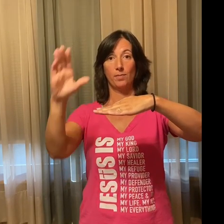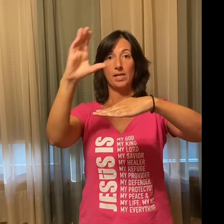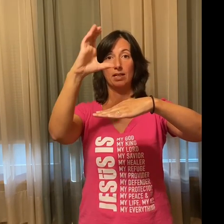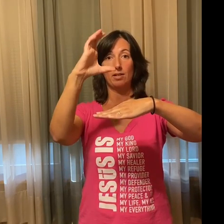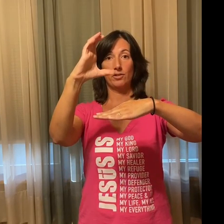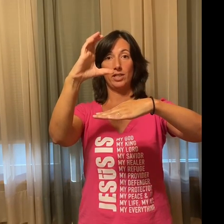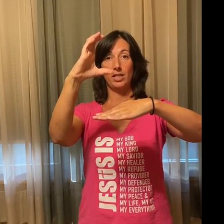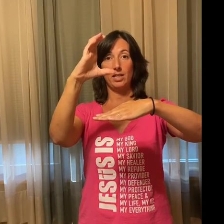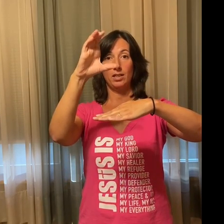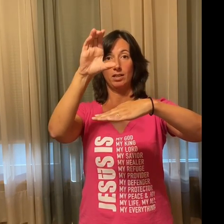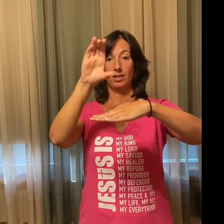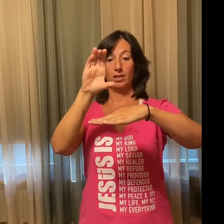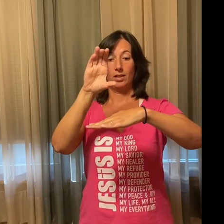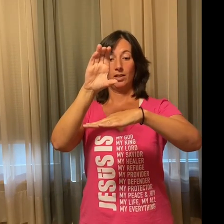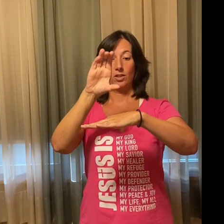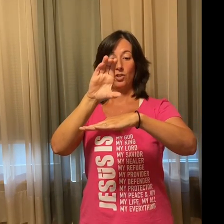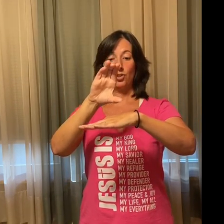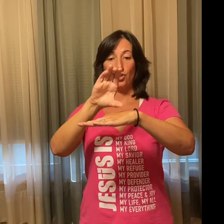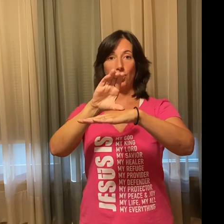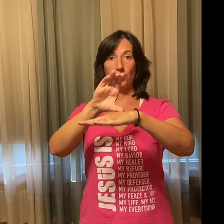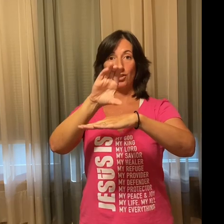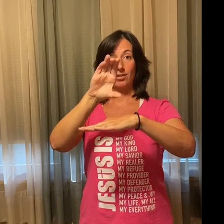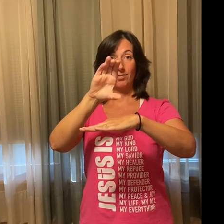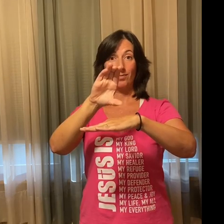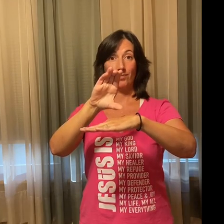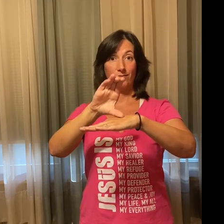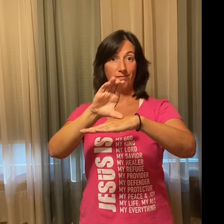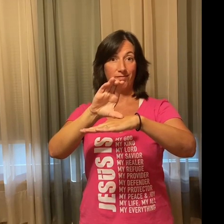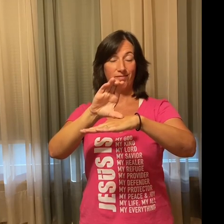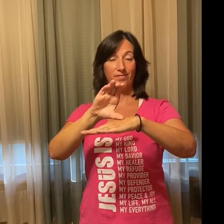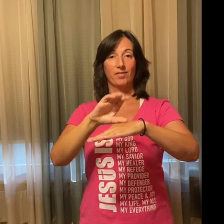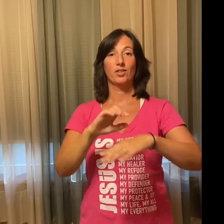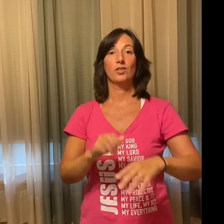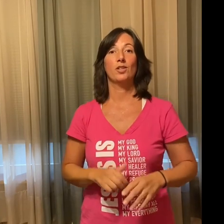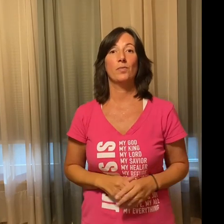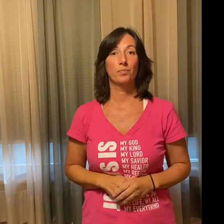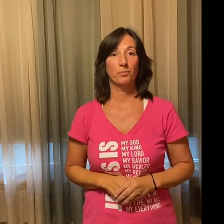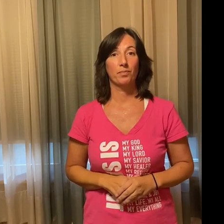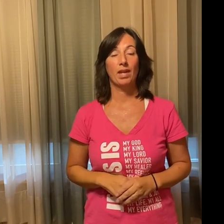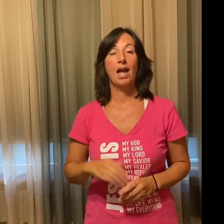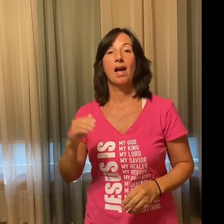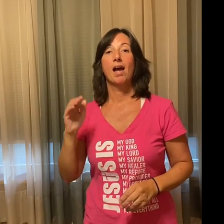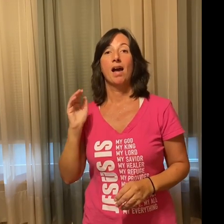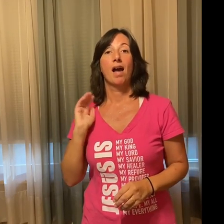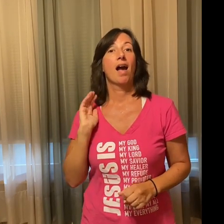Church. I'm going to make a letter C, church. So,